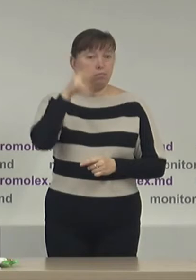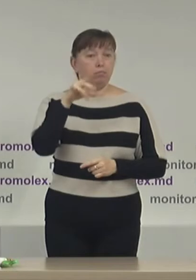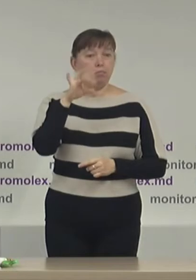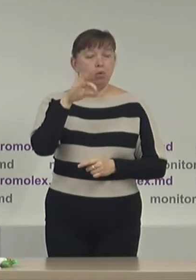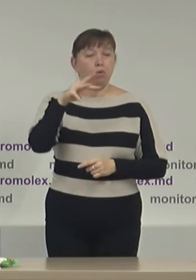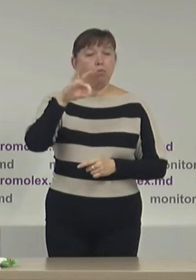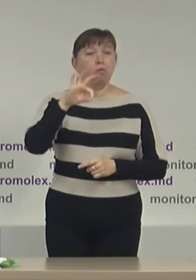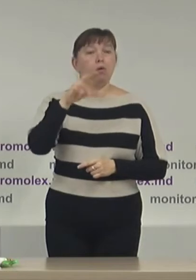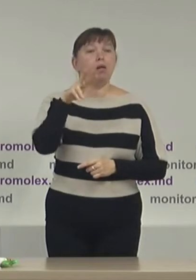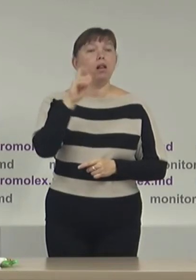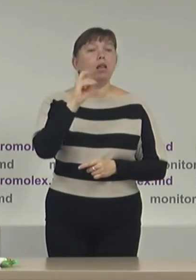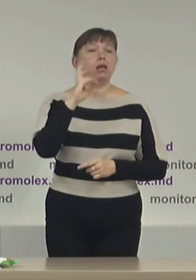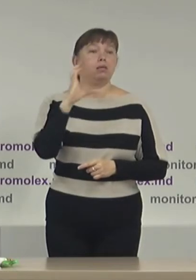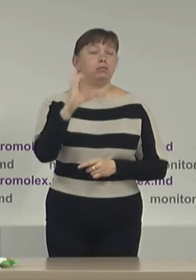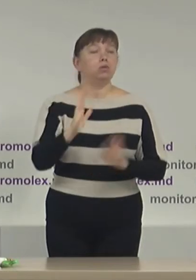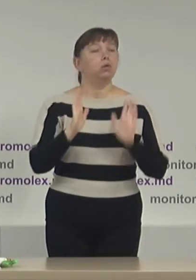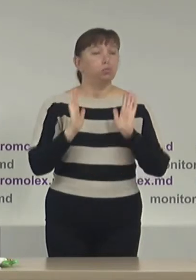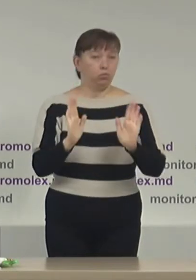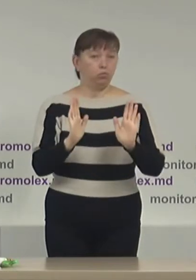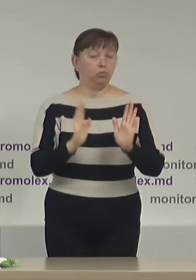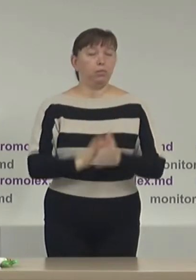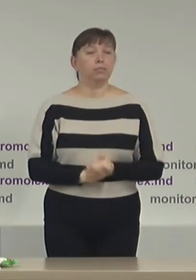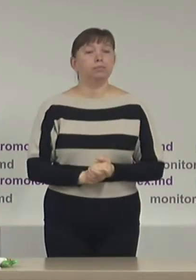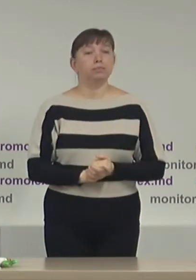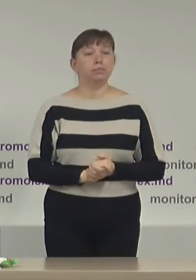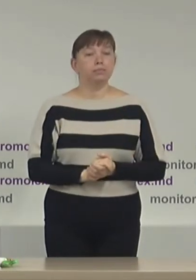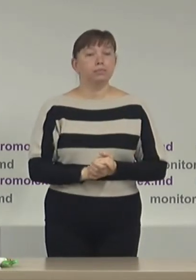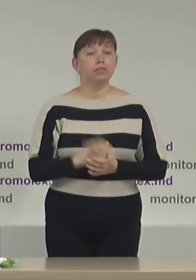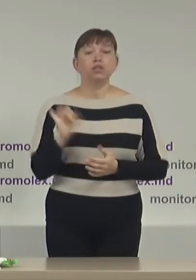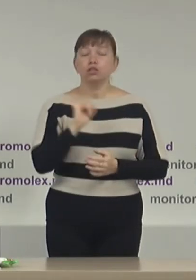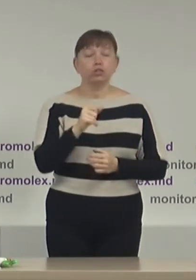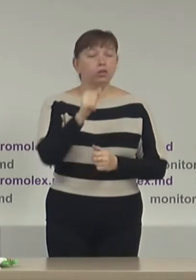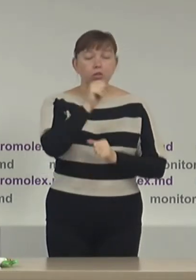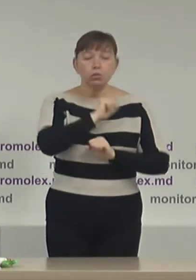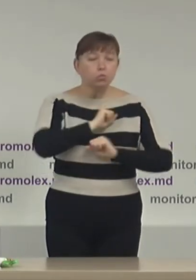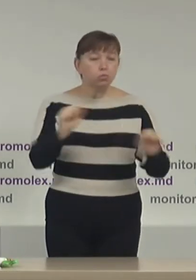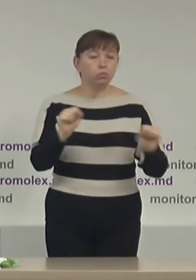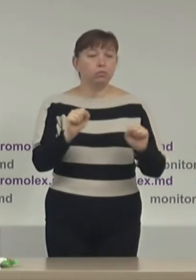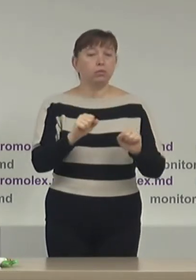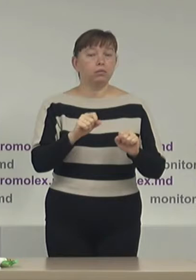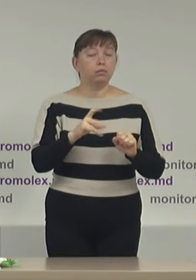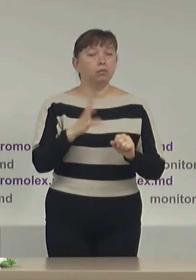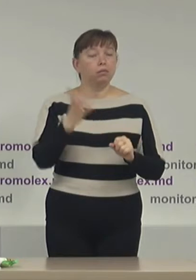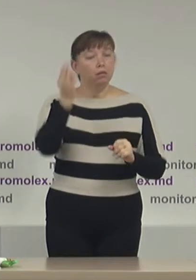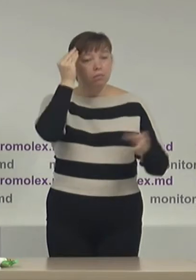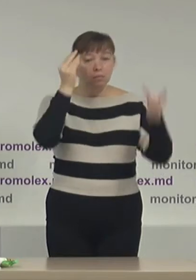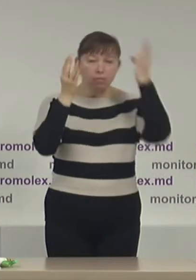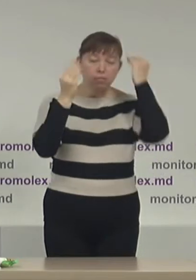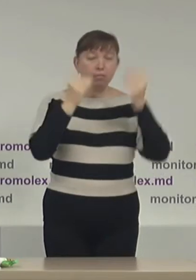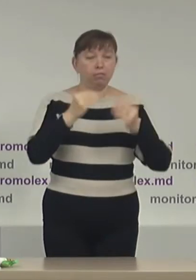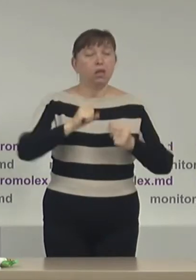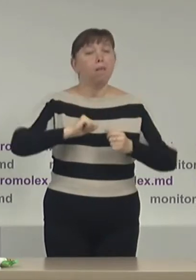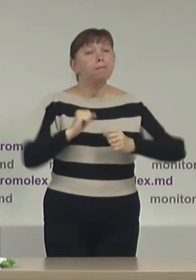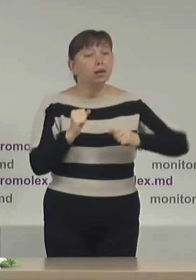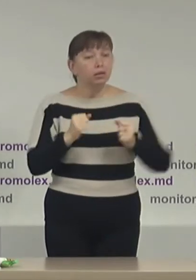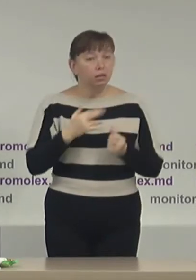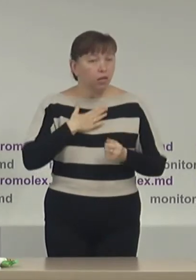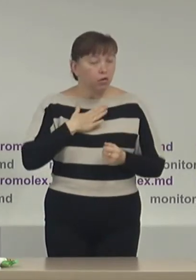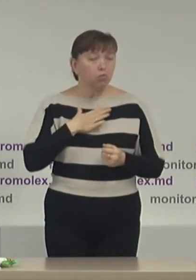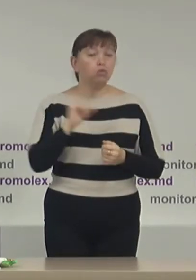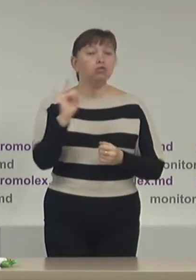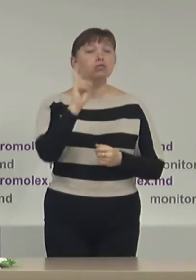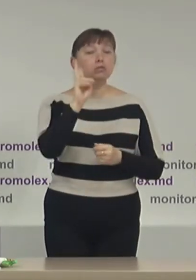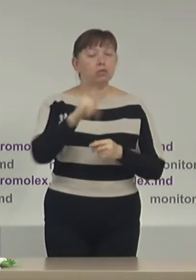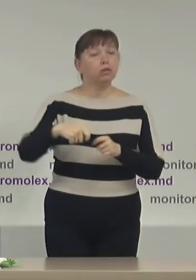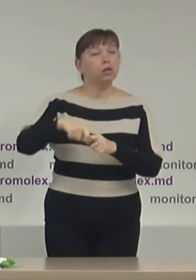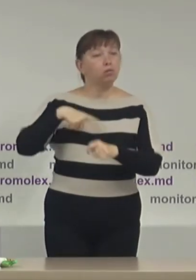the opinion of Promo-LEX Observation Mission and cannot be regarded by any means